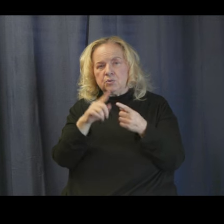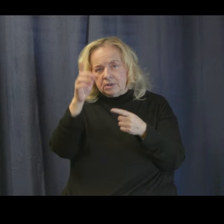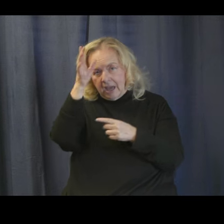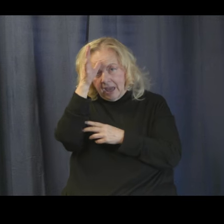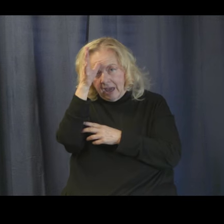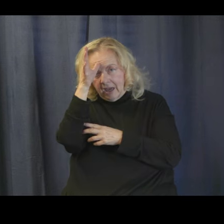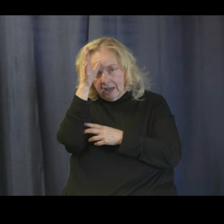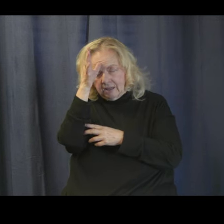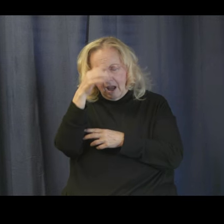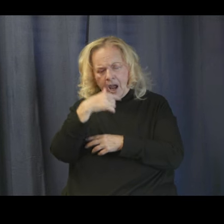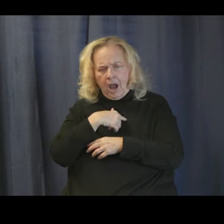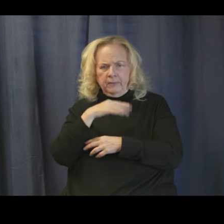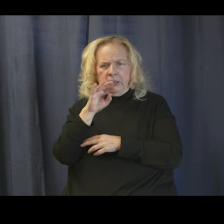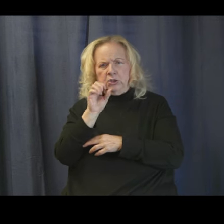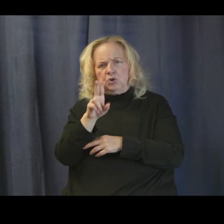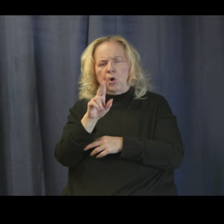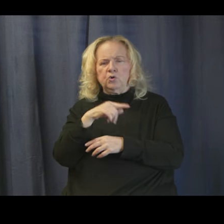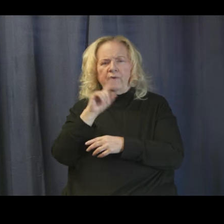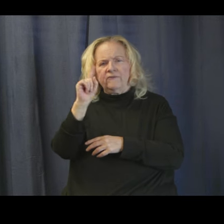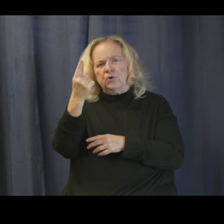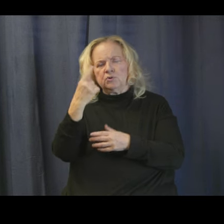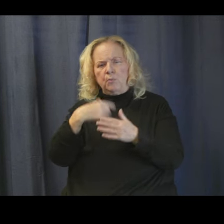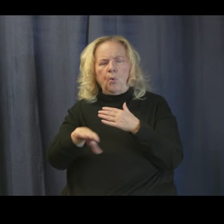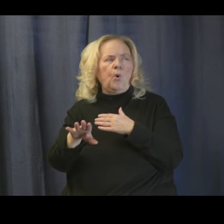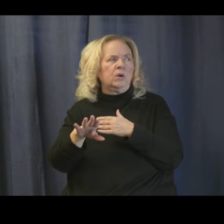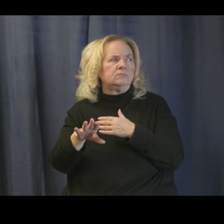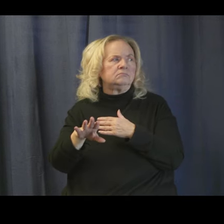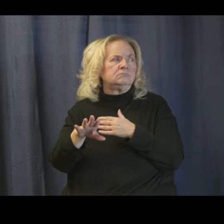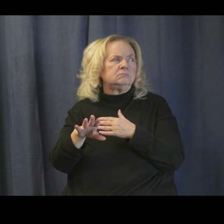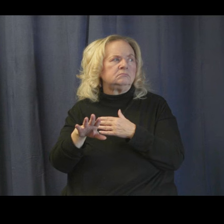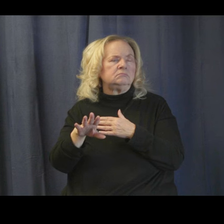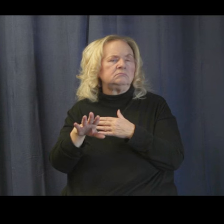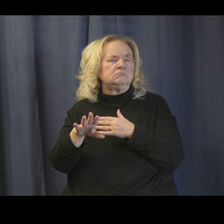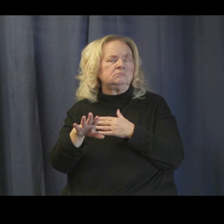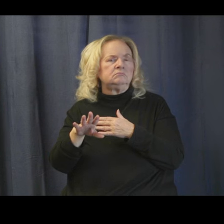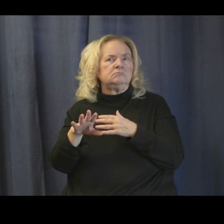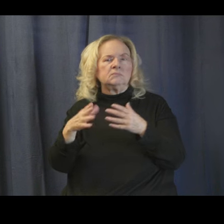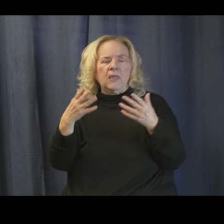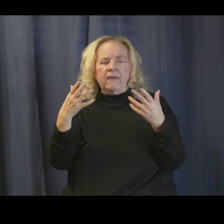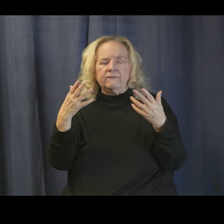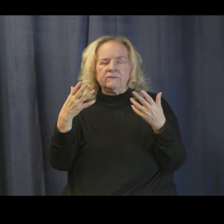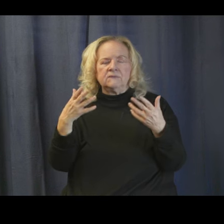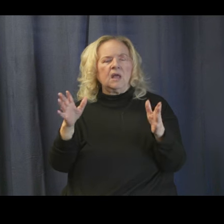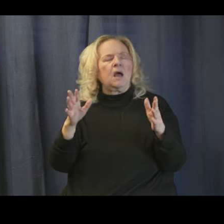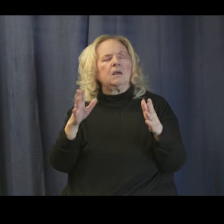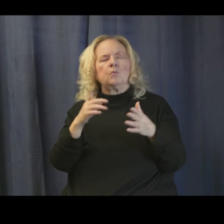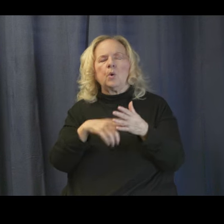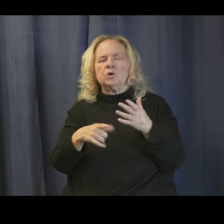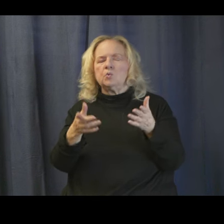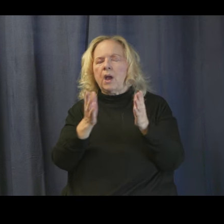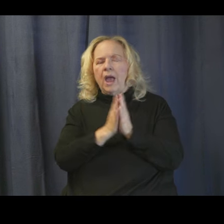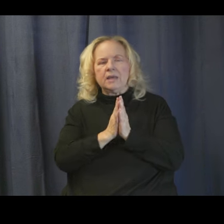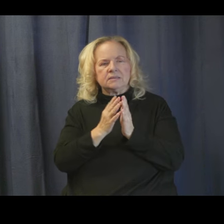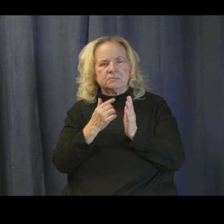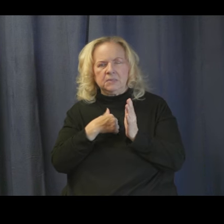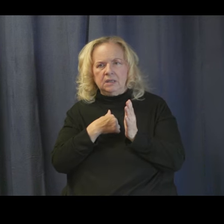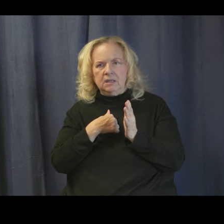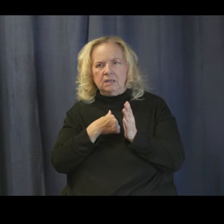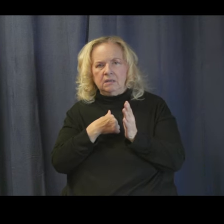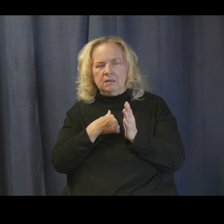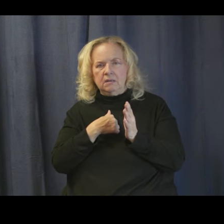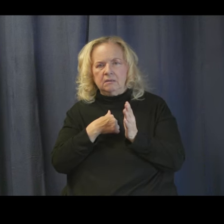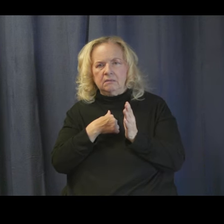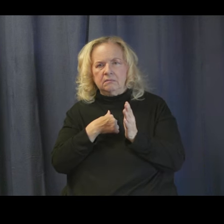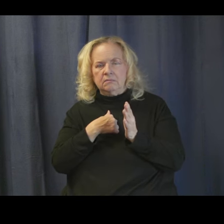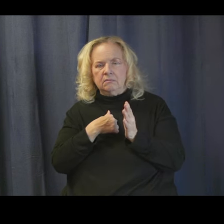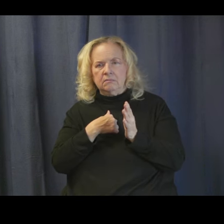dad, and he says, I am Esau, your firstborn. I have done according to what you asked me,